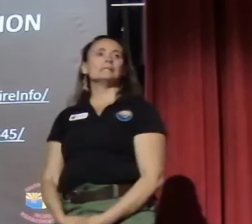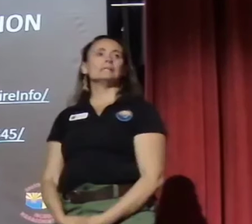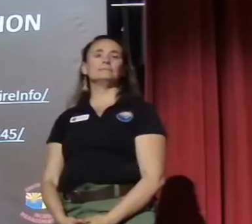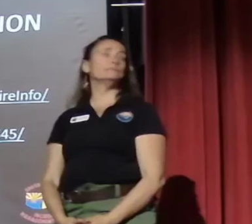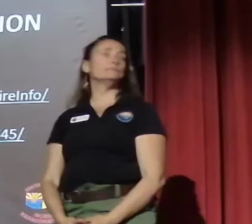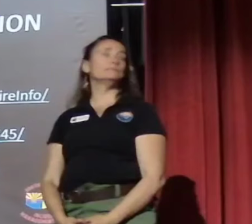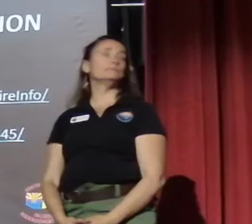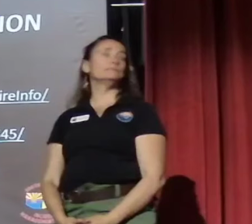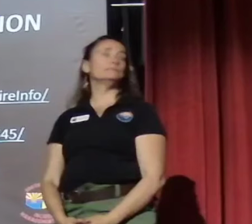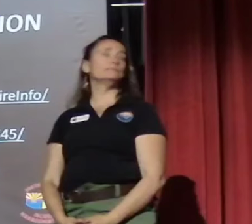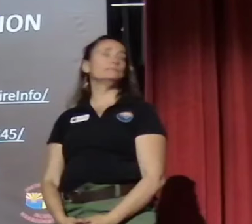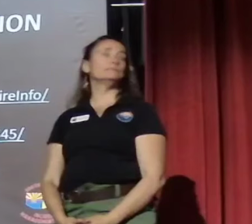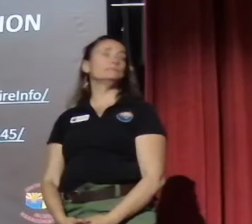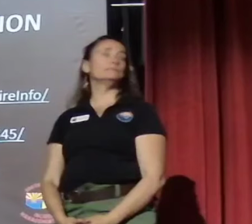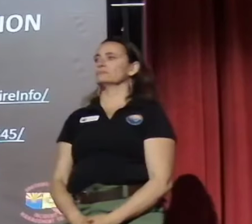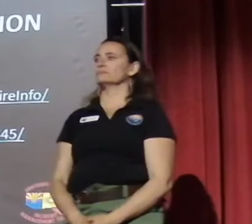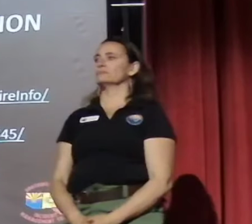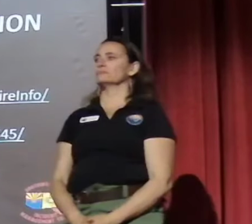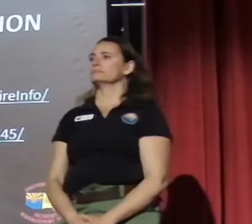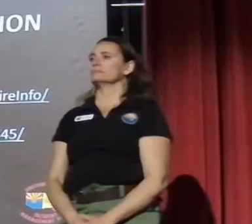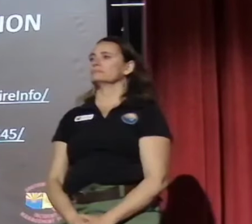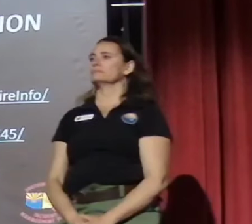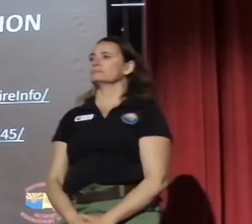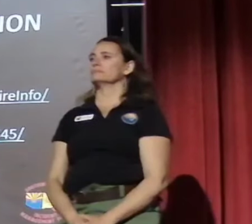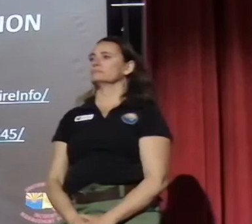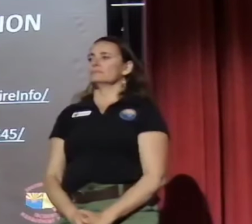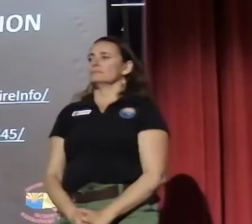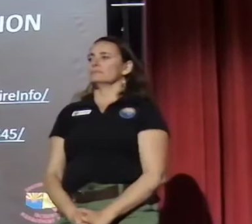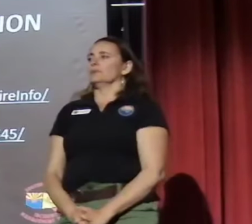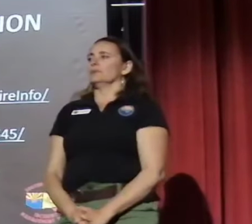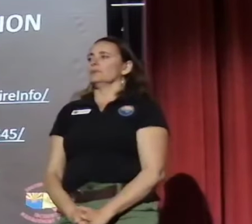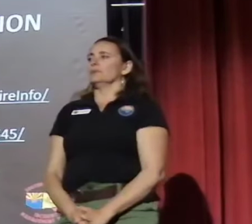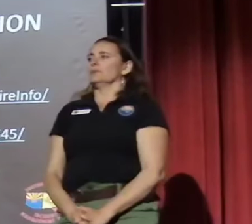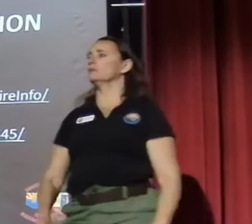Thank you. Over here, and then ma'am next. So,